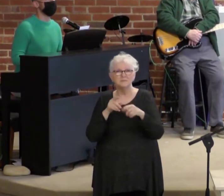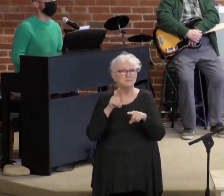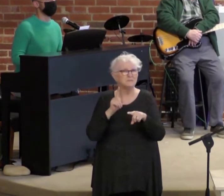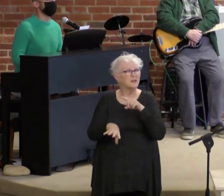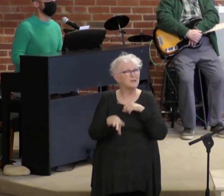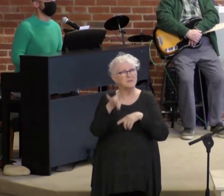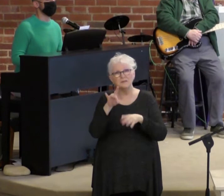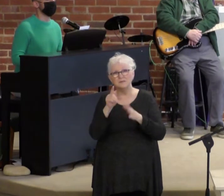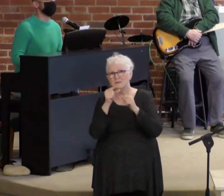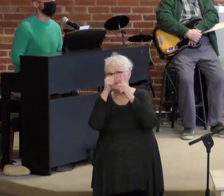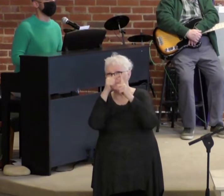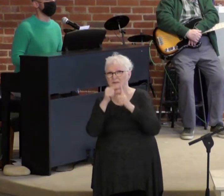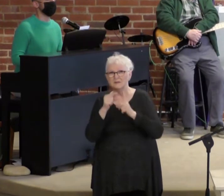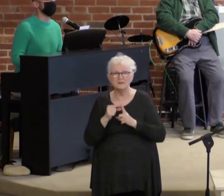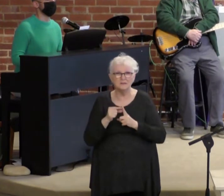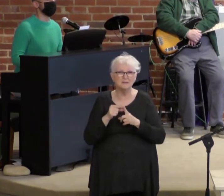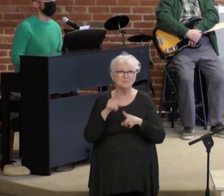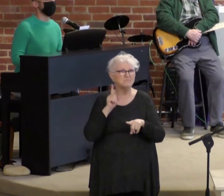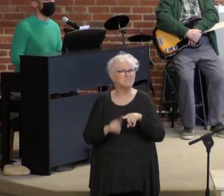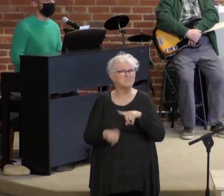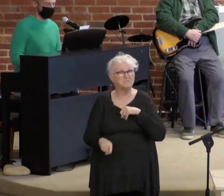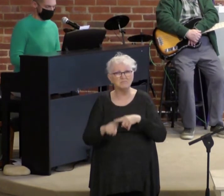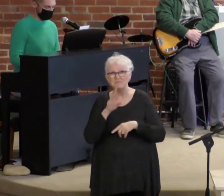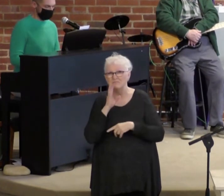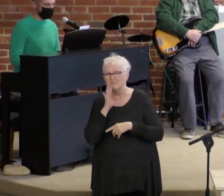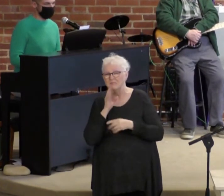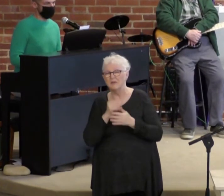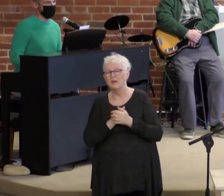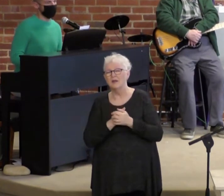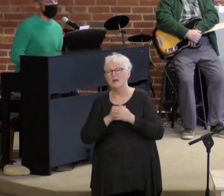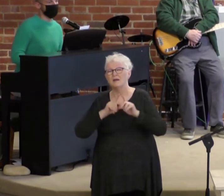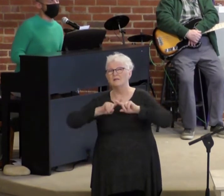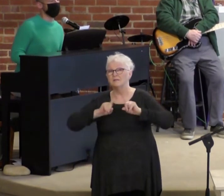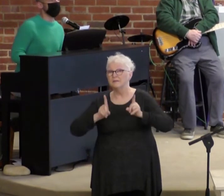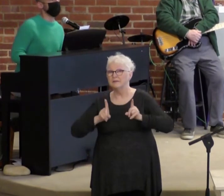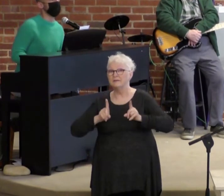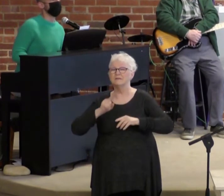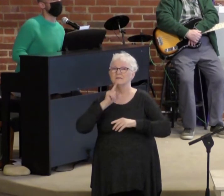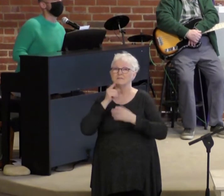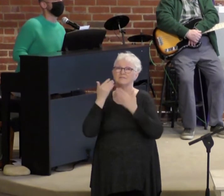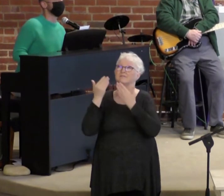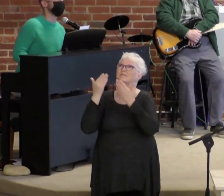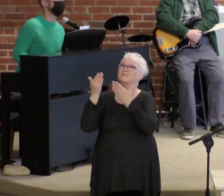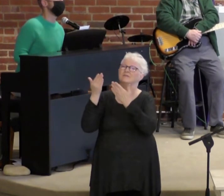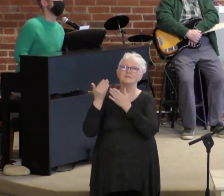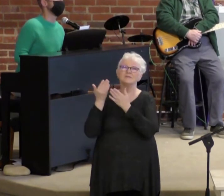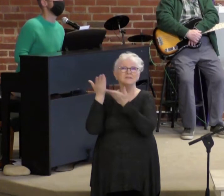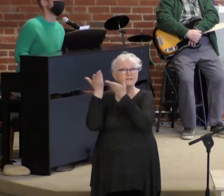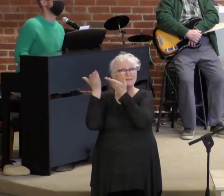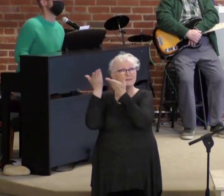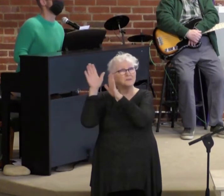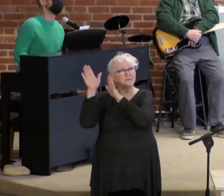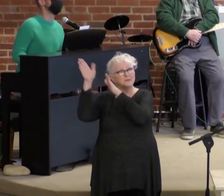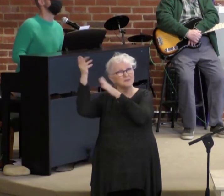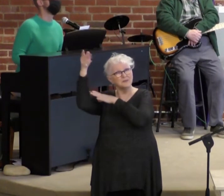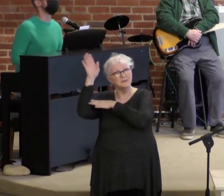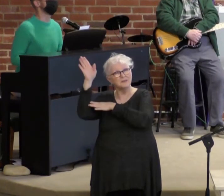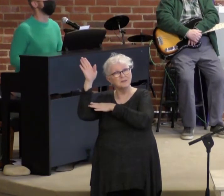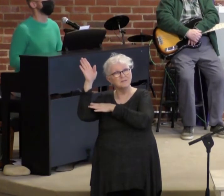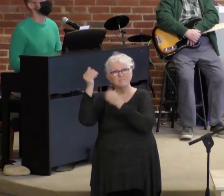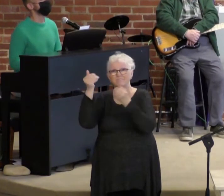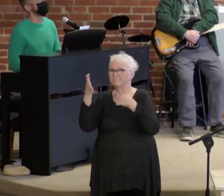words, but I'm so thankful that we serve a wonderful God who knows our heart, knows our